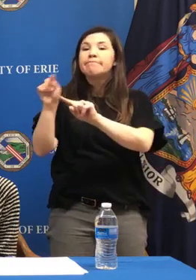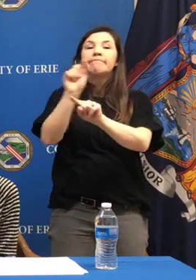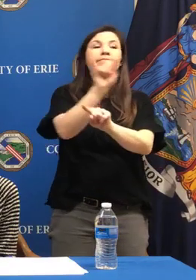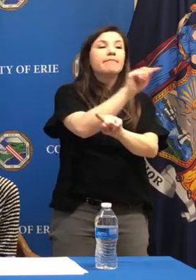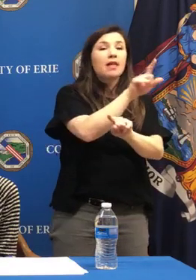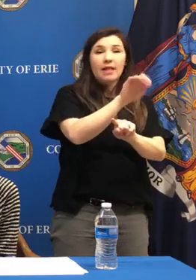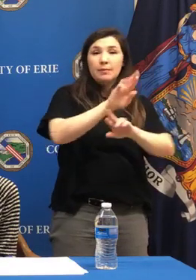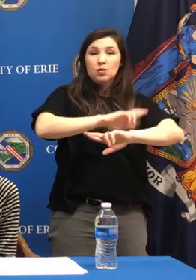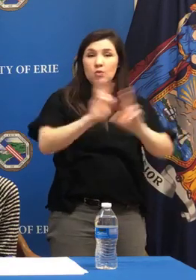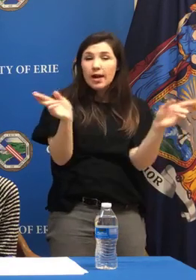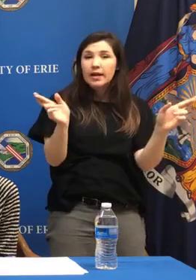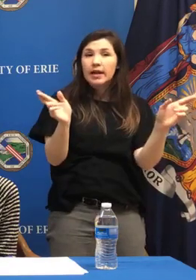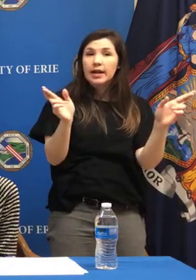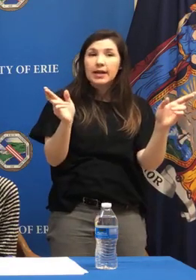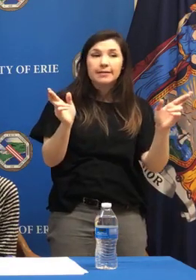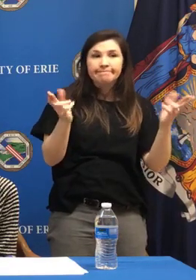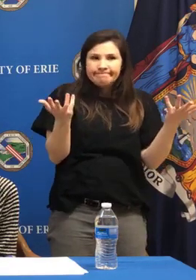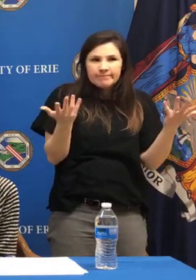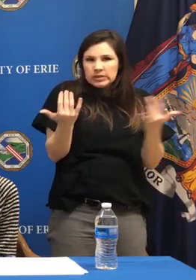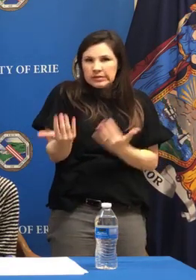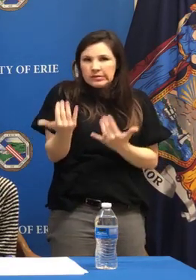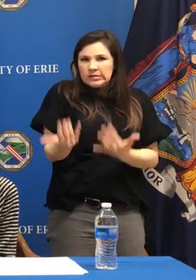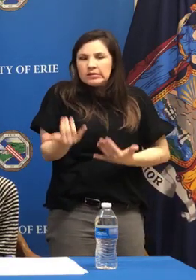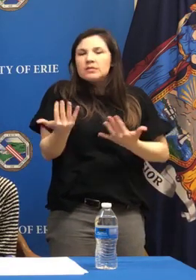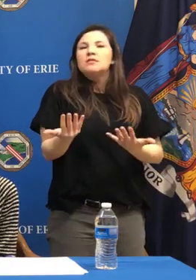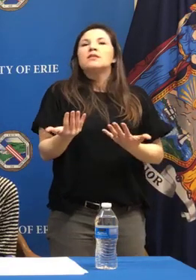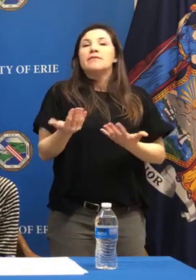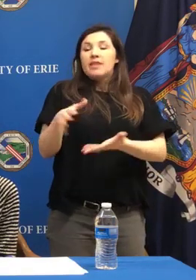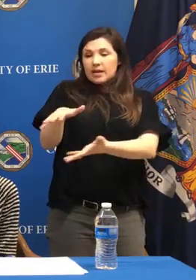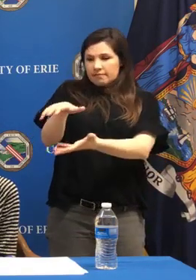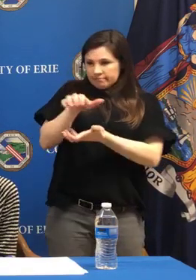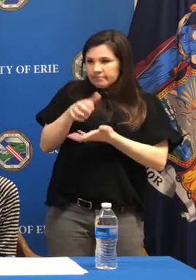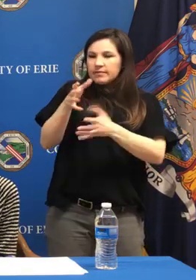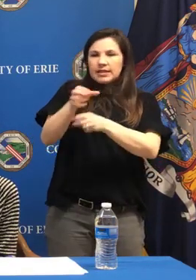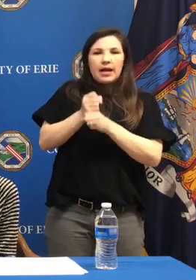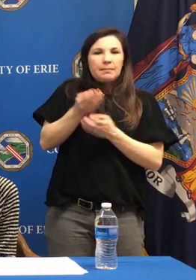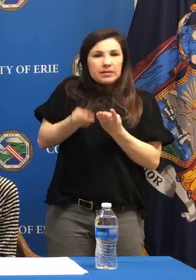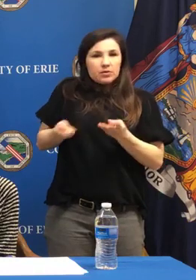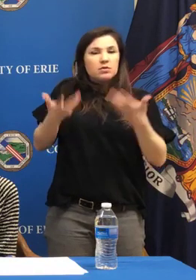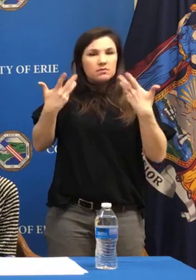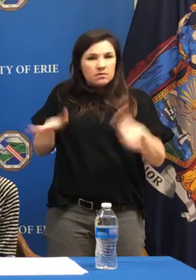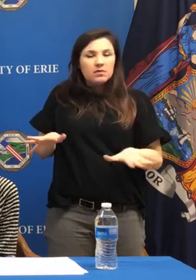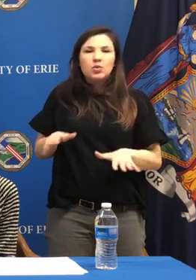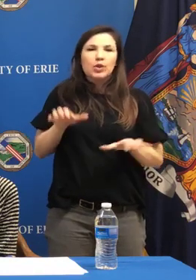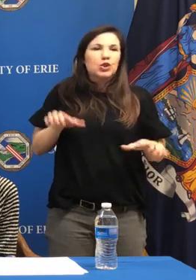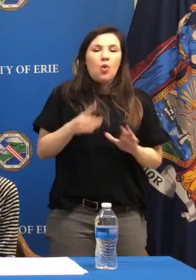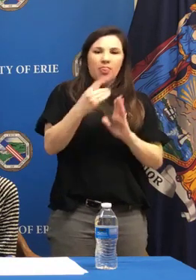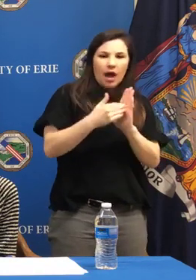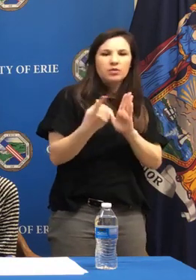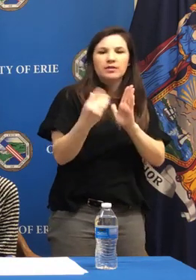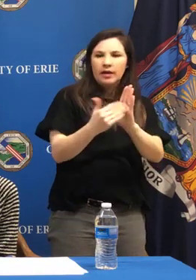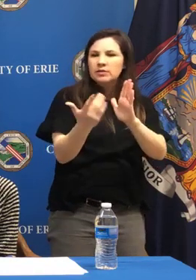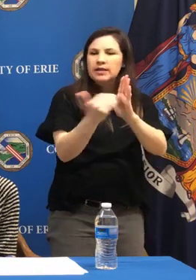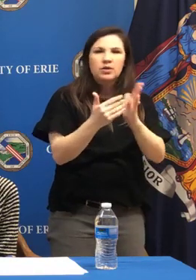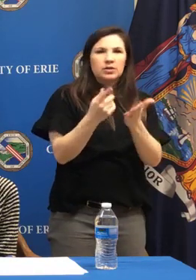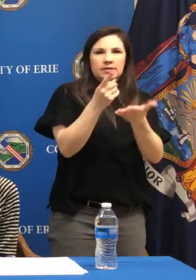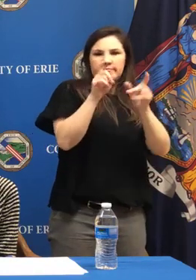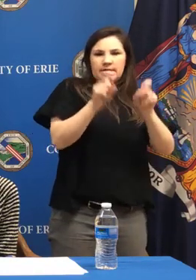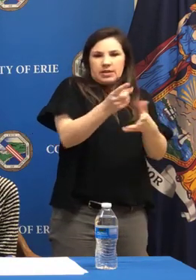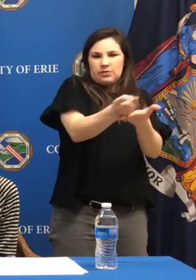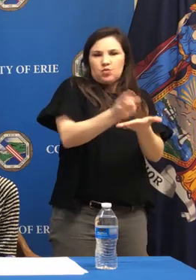and waiting to do it, but they just don't have the materials either, can get the materials, we could be doing thousands and thousands of tests a